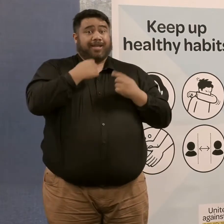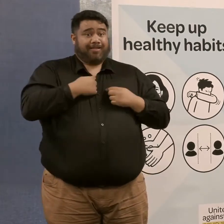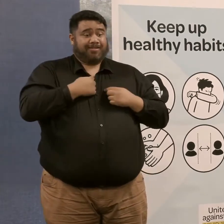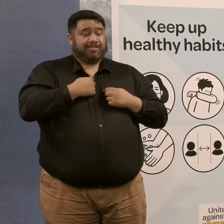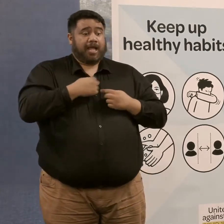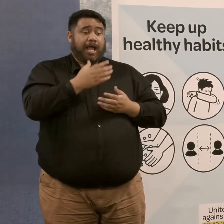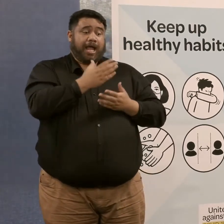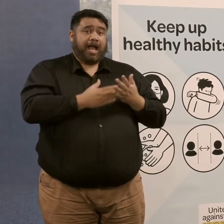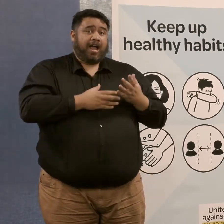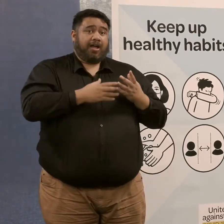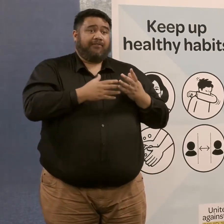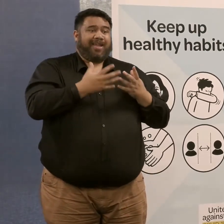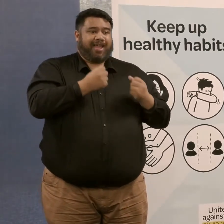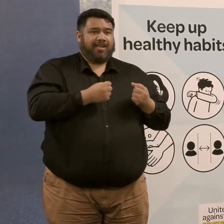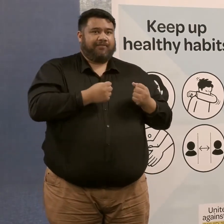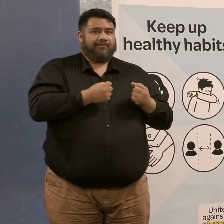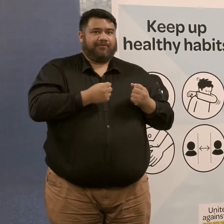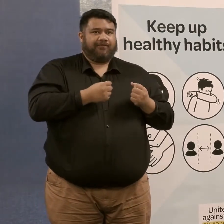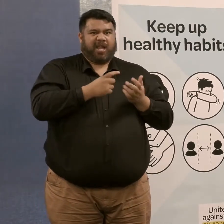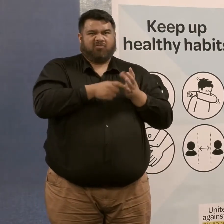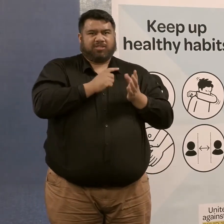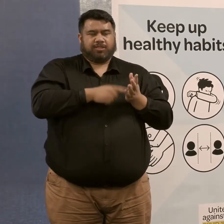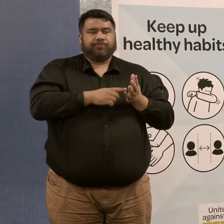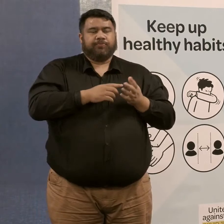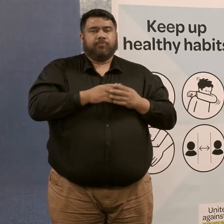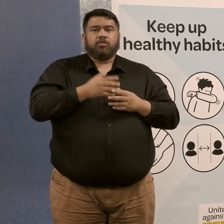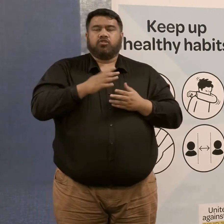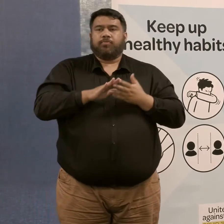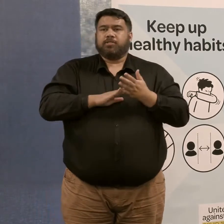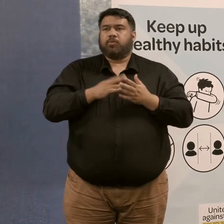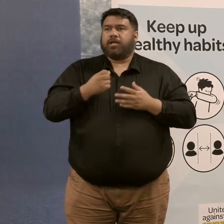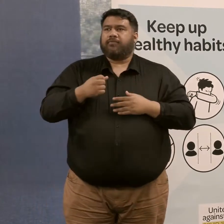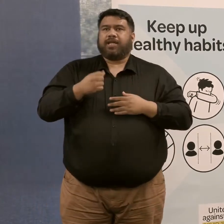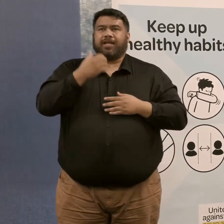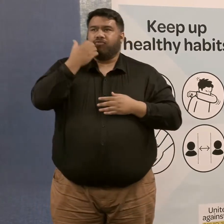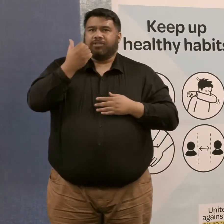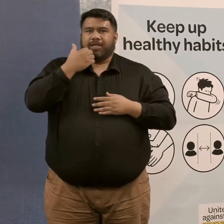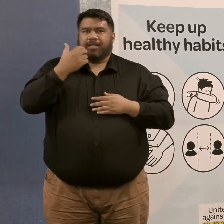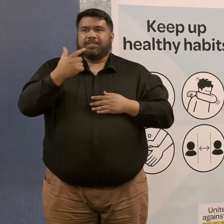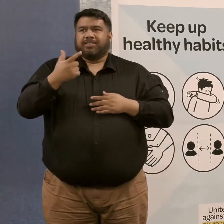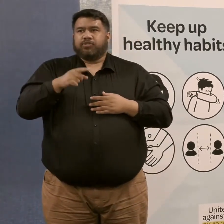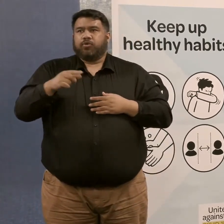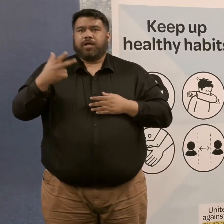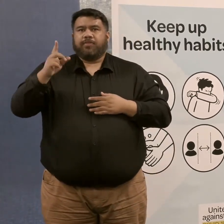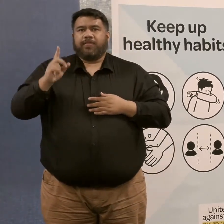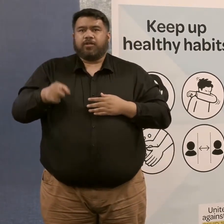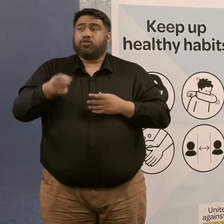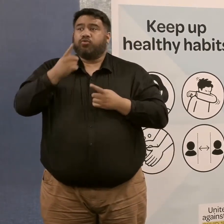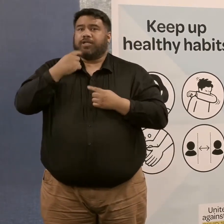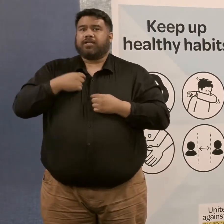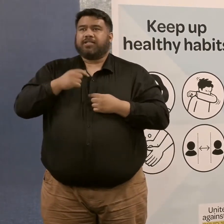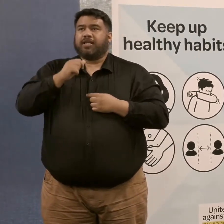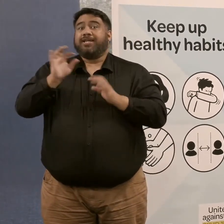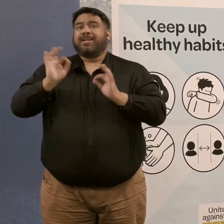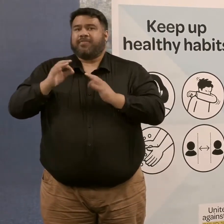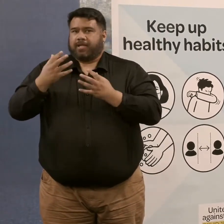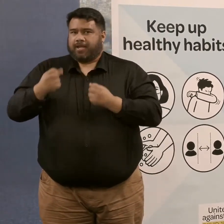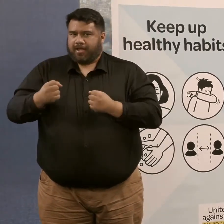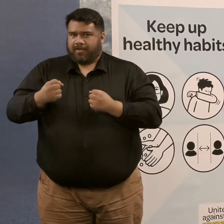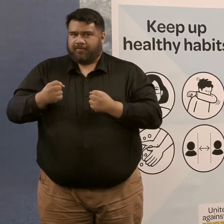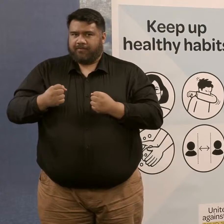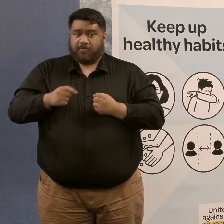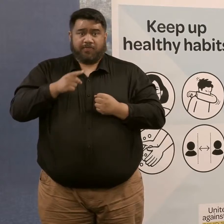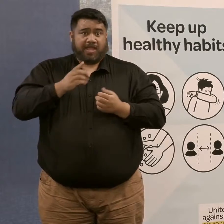tests, are positive. So we've got another 7,000 or 8,000 people every day reporting their negative results. This is impressive, and